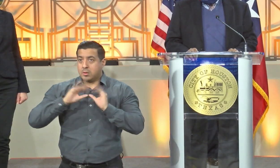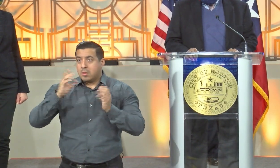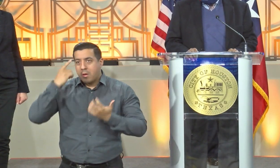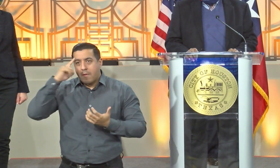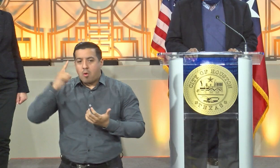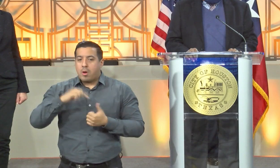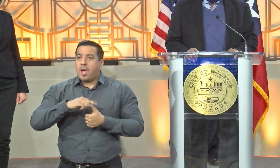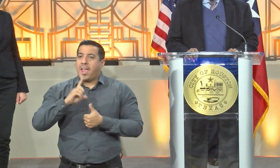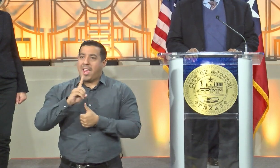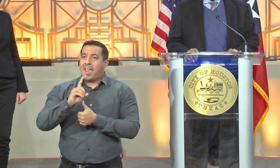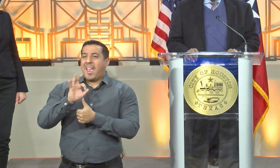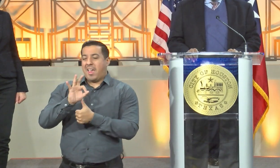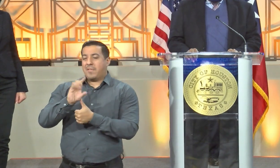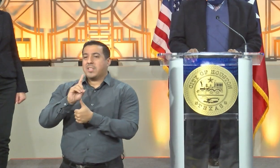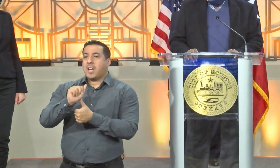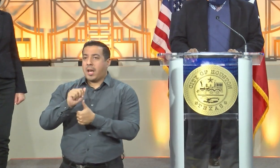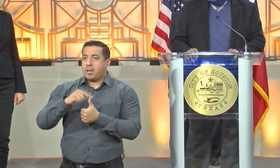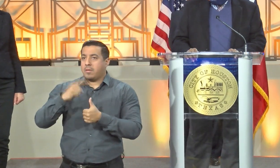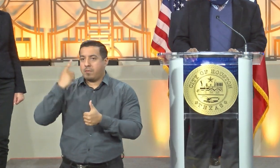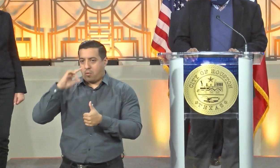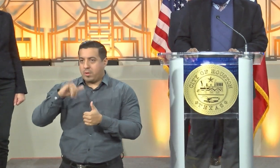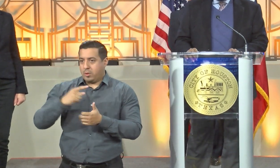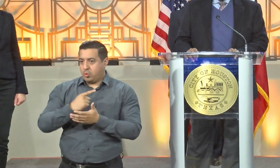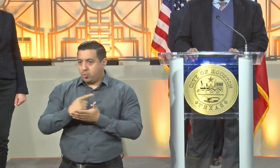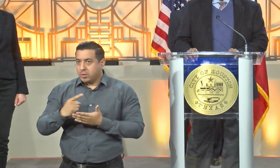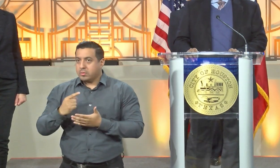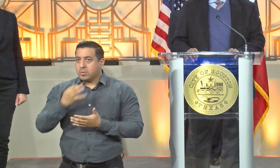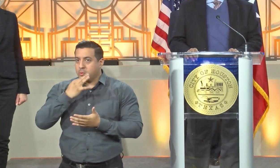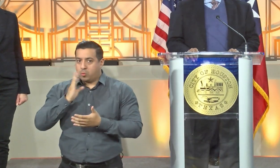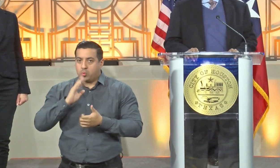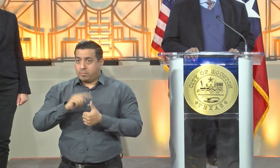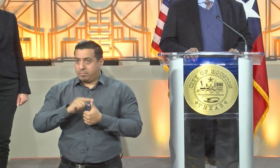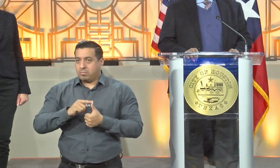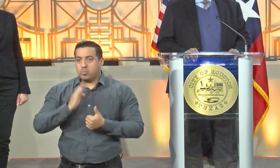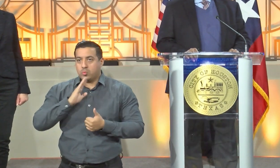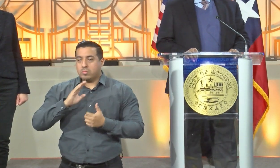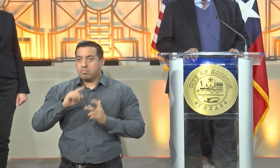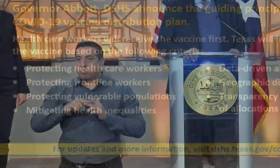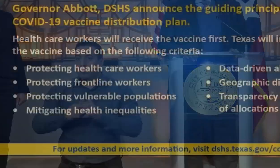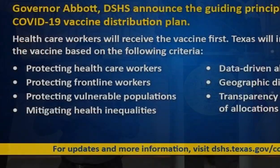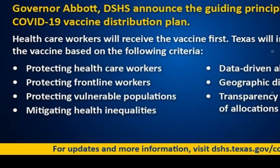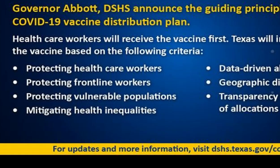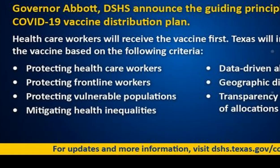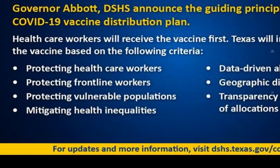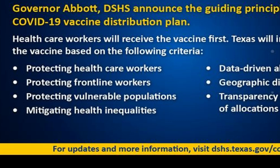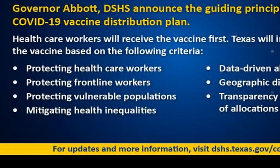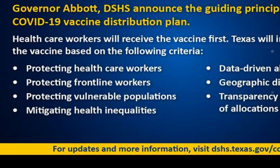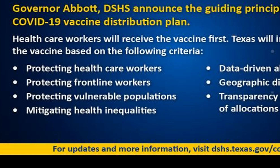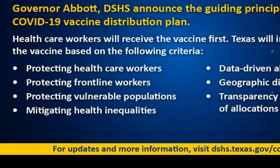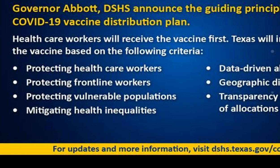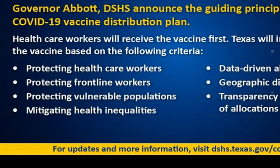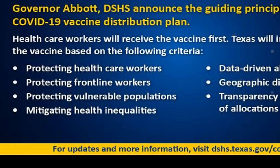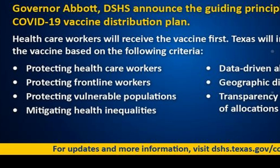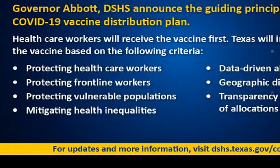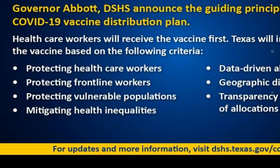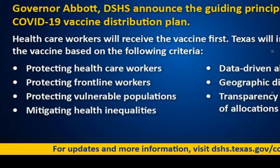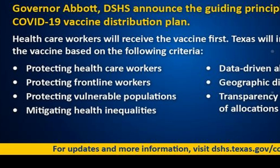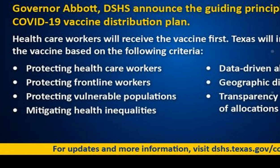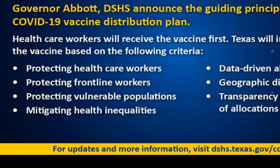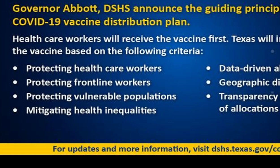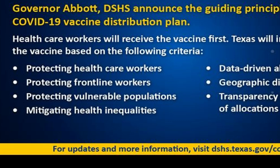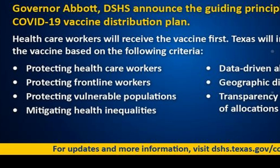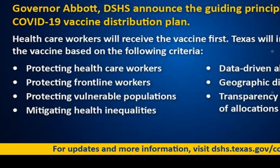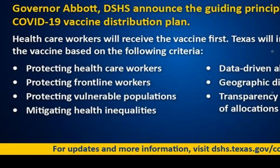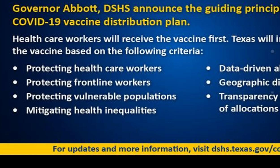by FDA in the coming days and weeks. As a matter of fact, I think everybody has been hearing that we can expect some vaccine